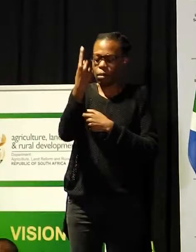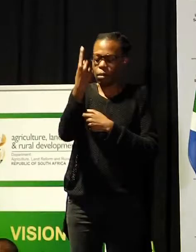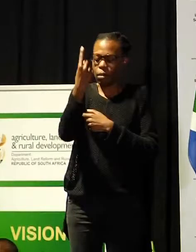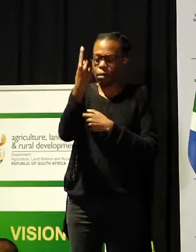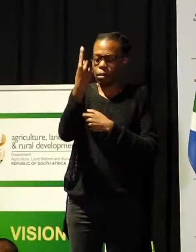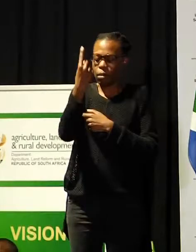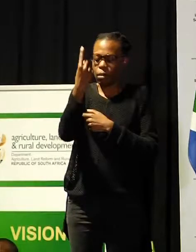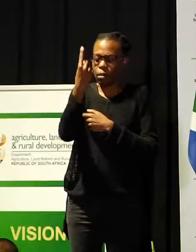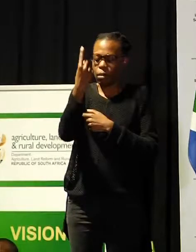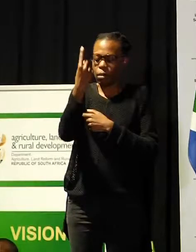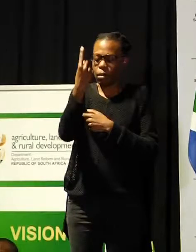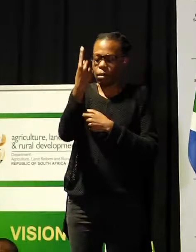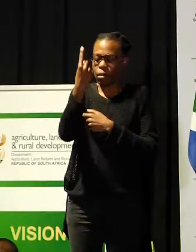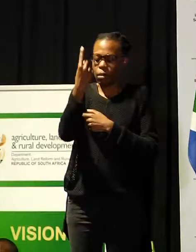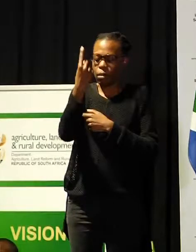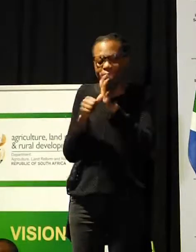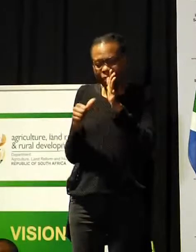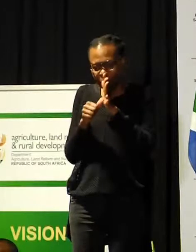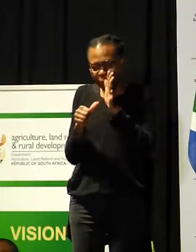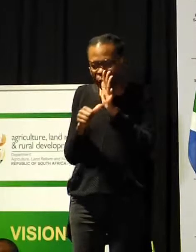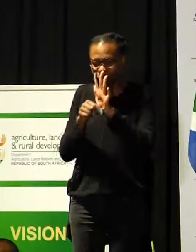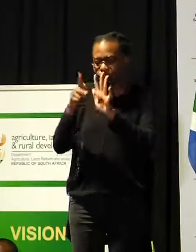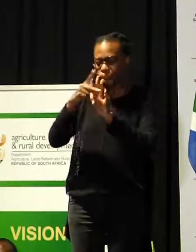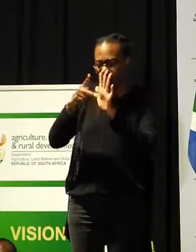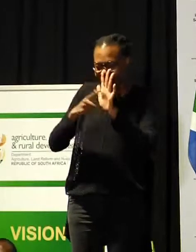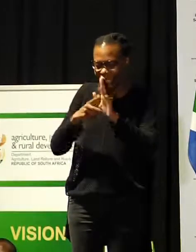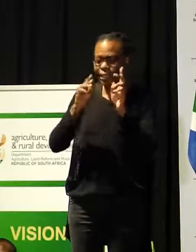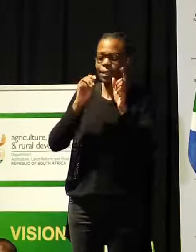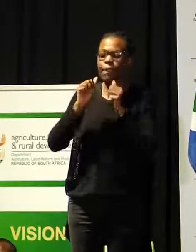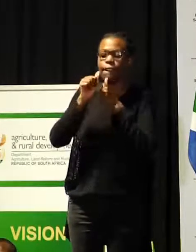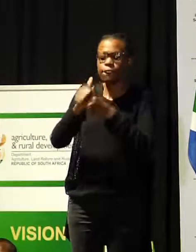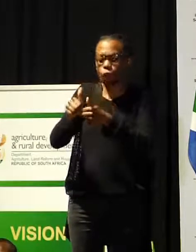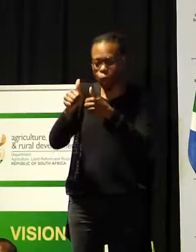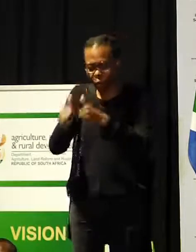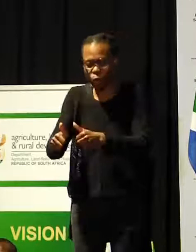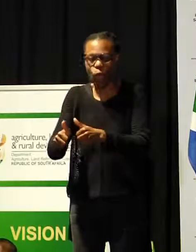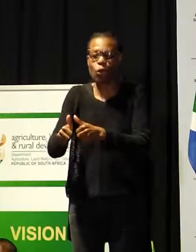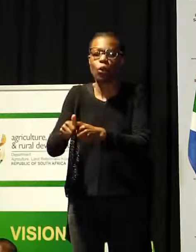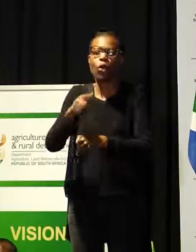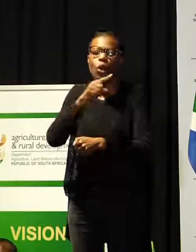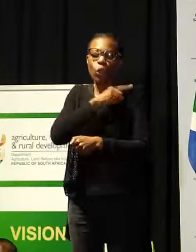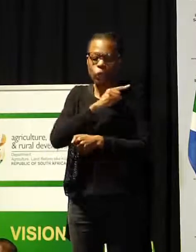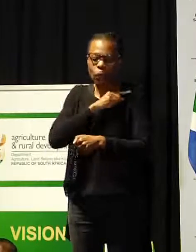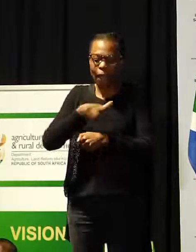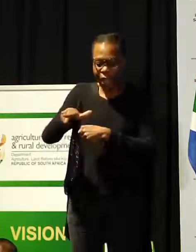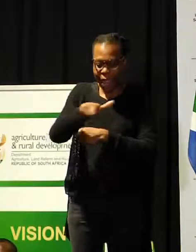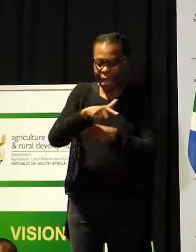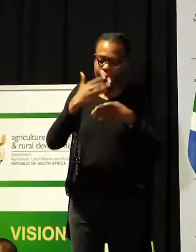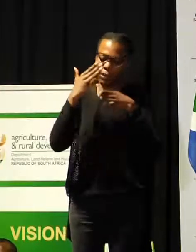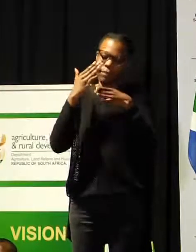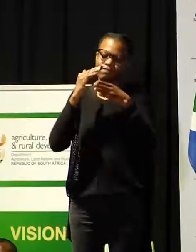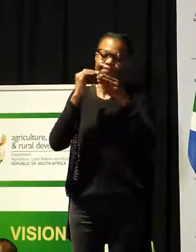need to be explored through policy and legislation to protect communal land.